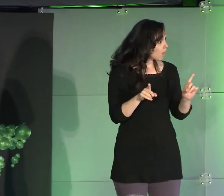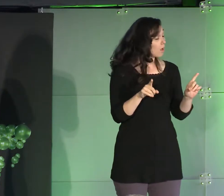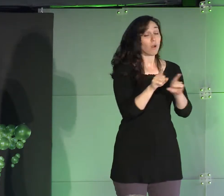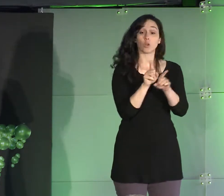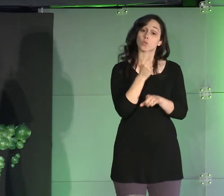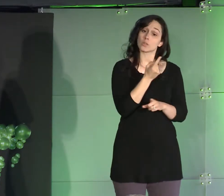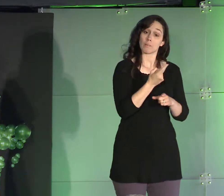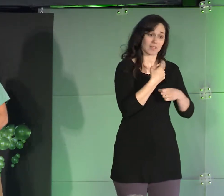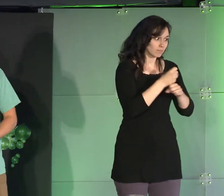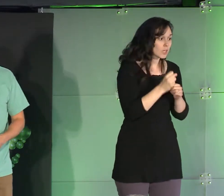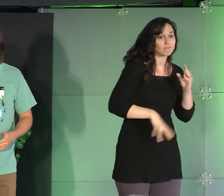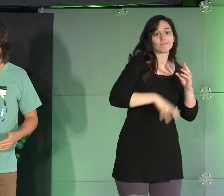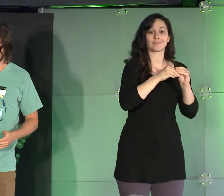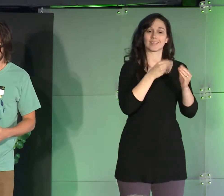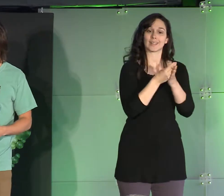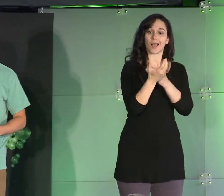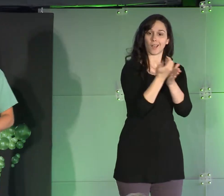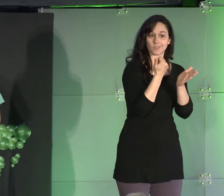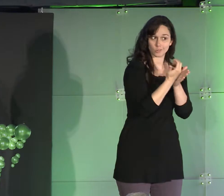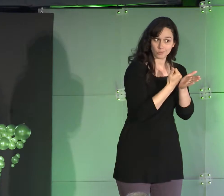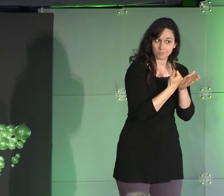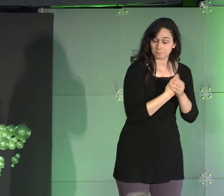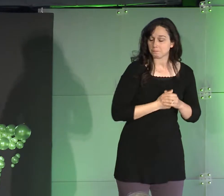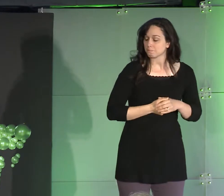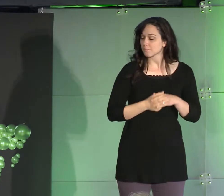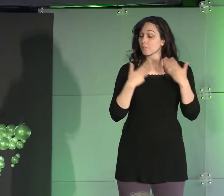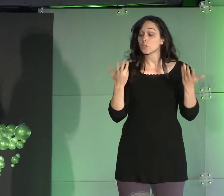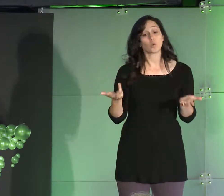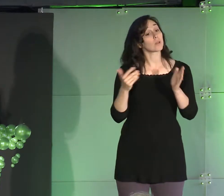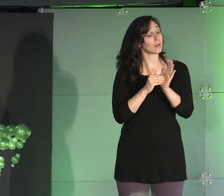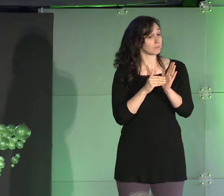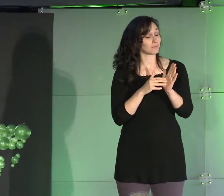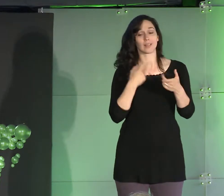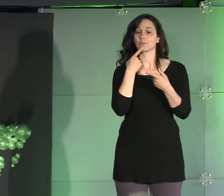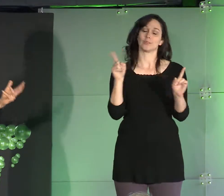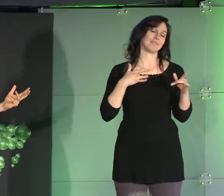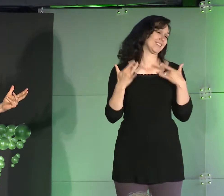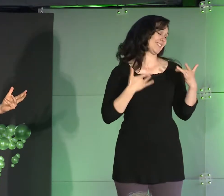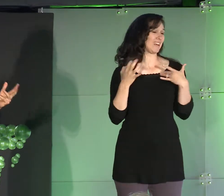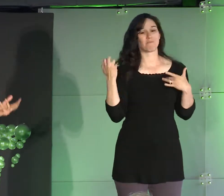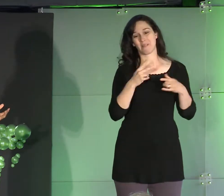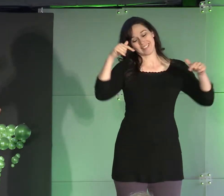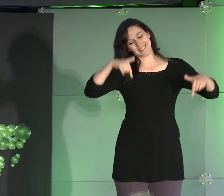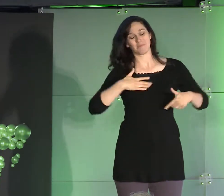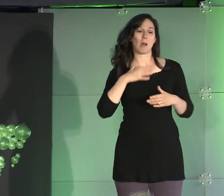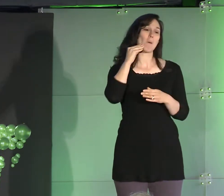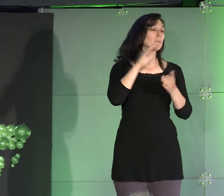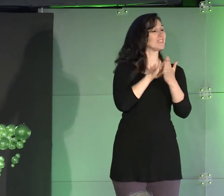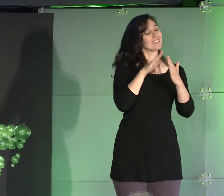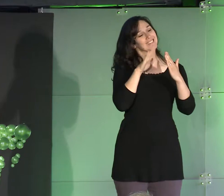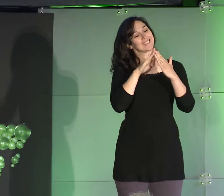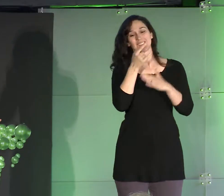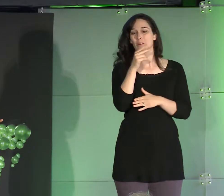as something to generate additional cash flows. So again, I just have to say how excited I am to be back here in my home city of Grand